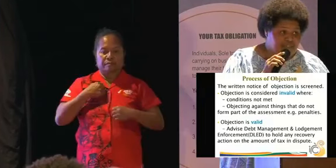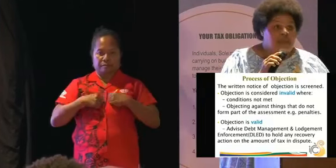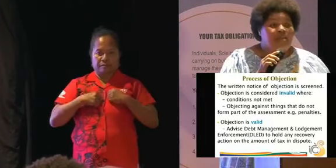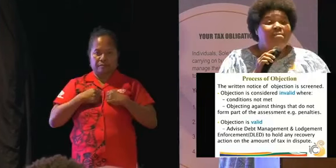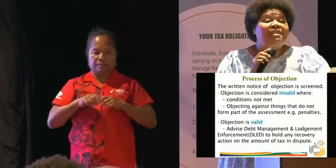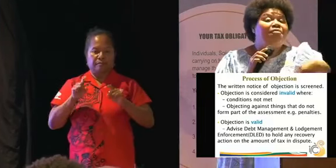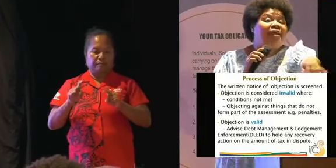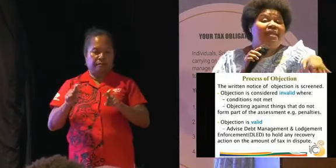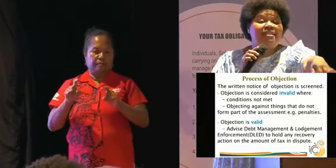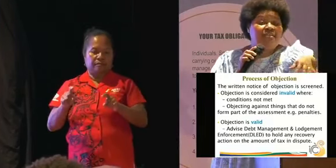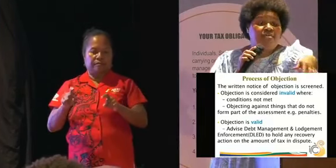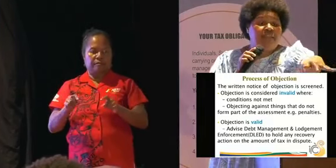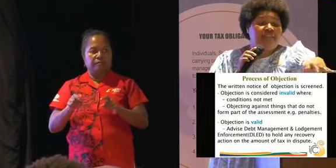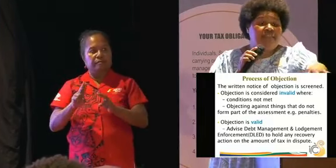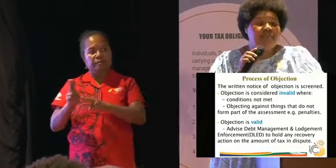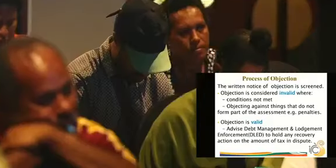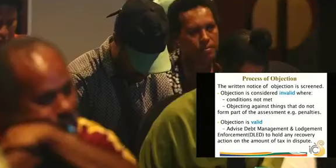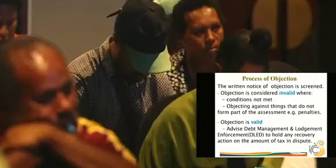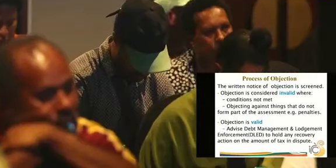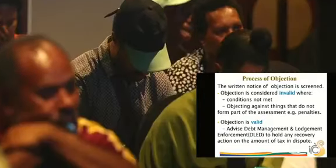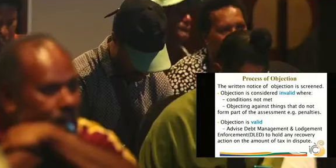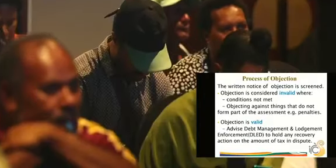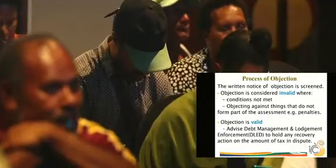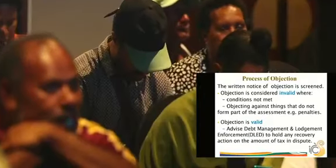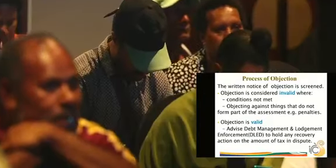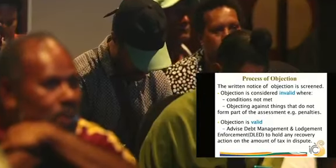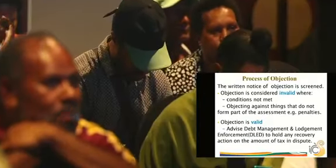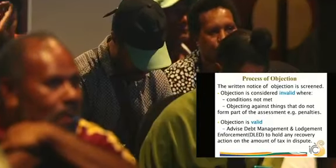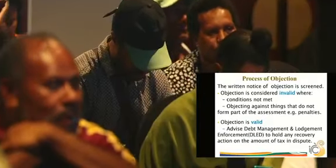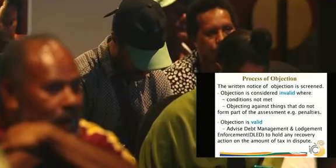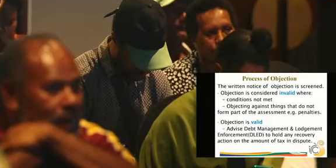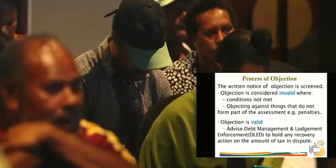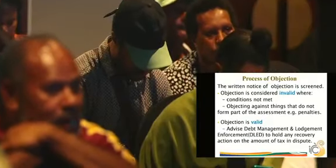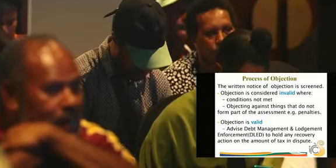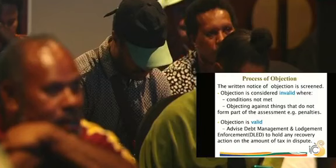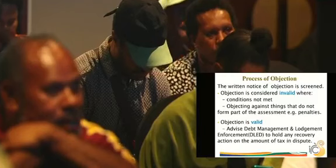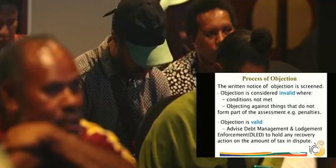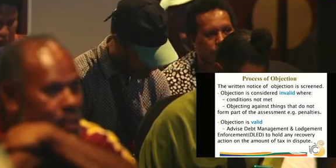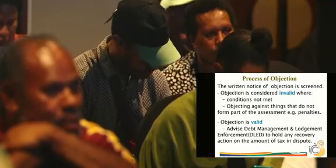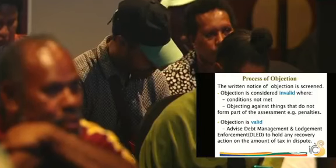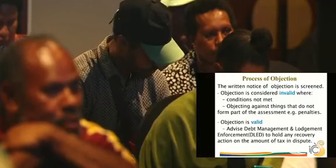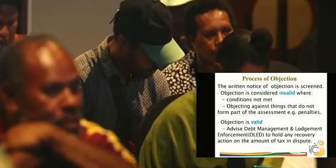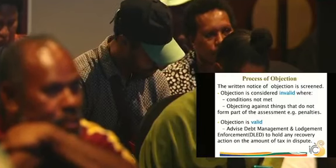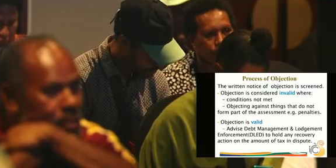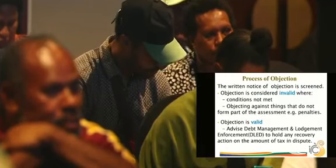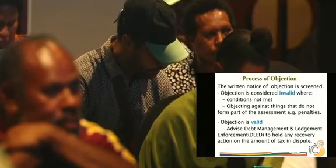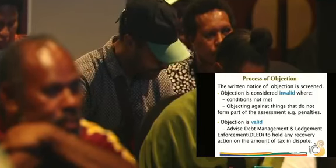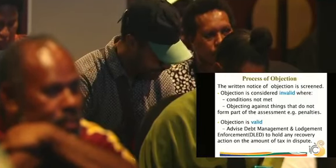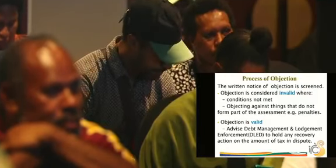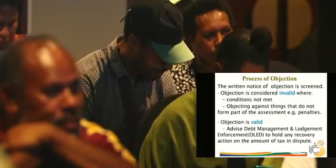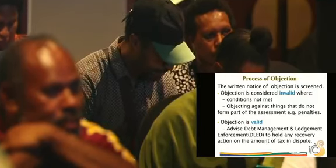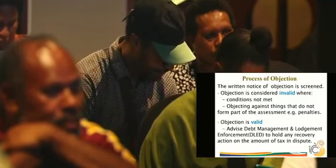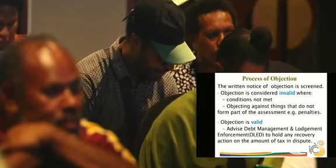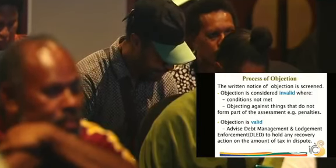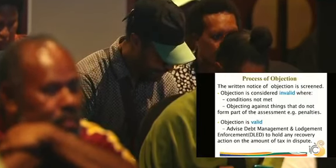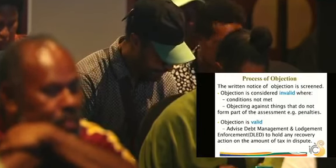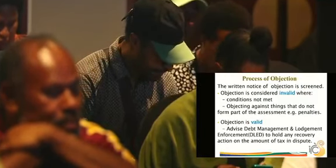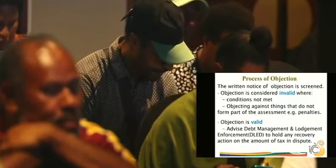process, but the rest of it, you have to pay it. If not, it's accruing